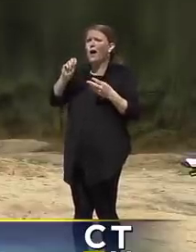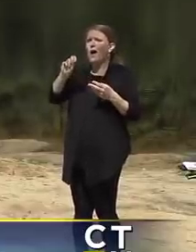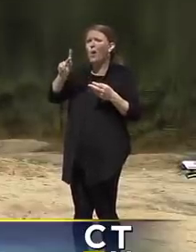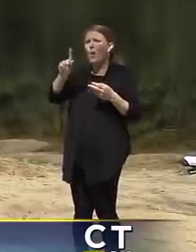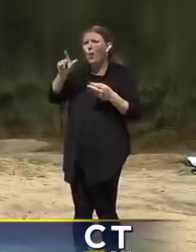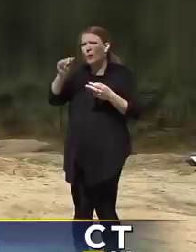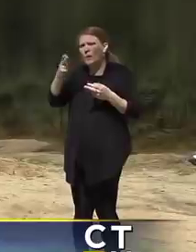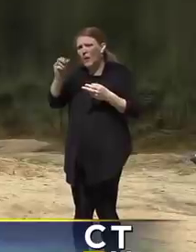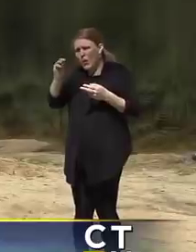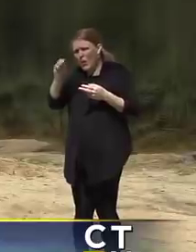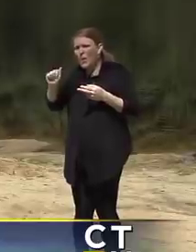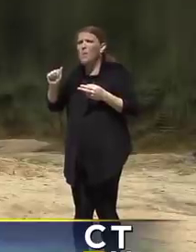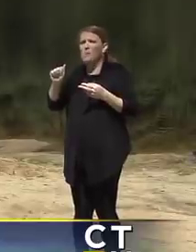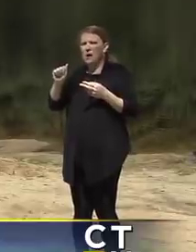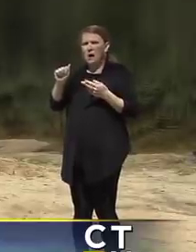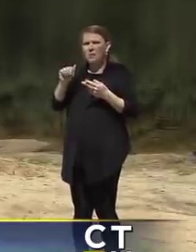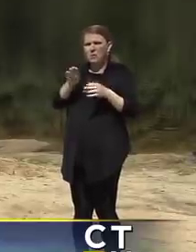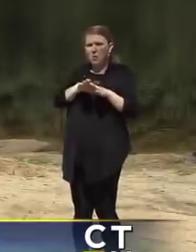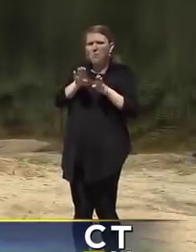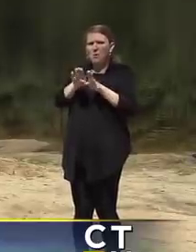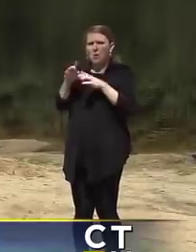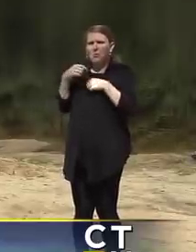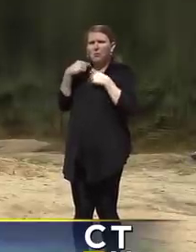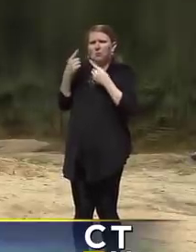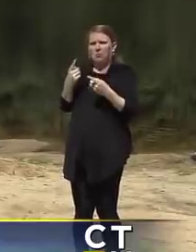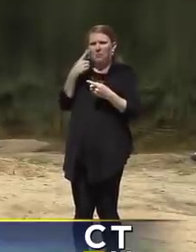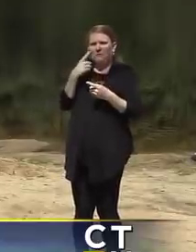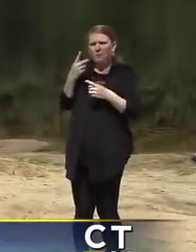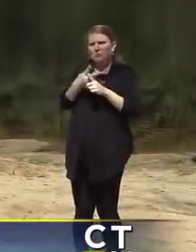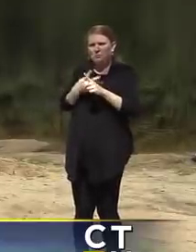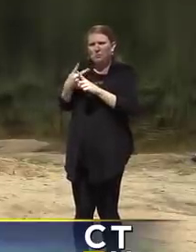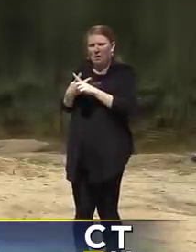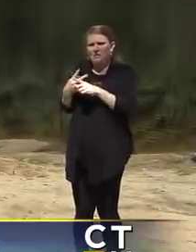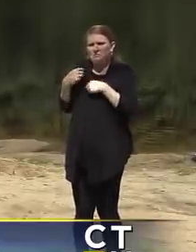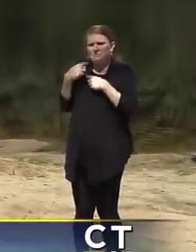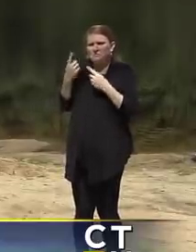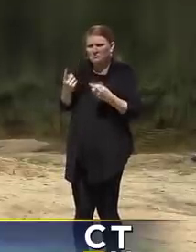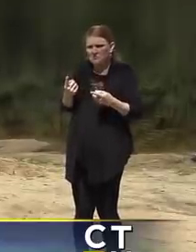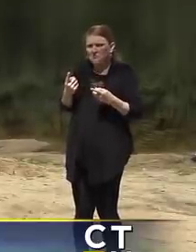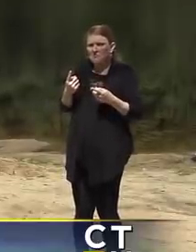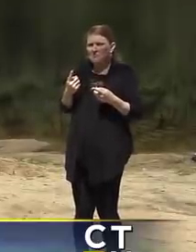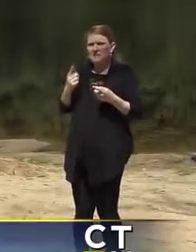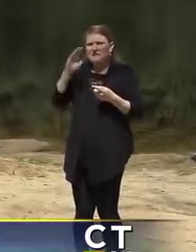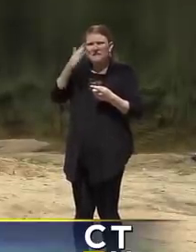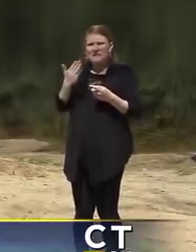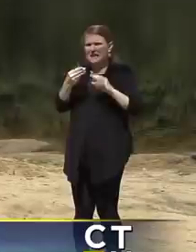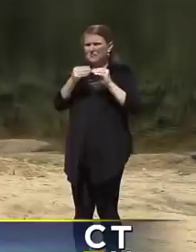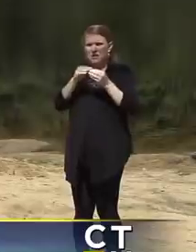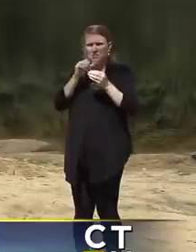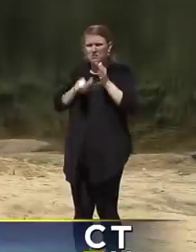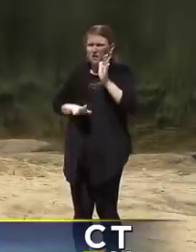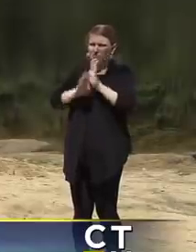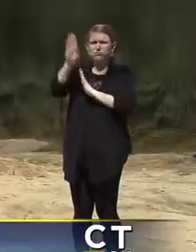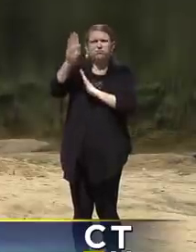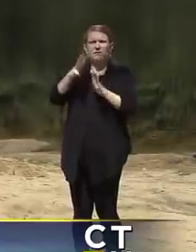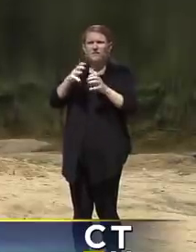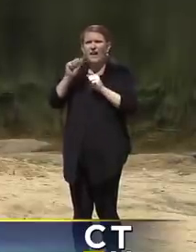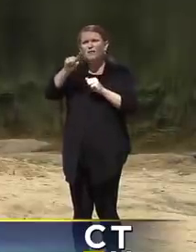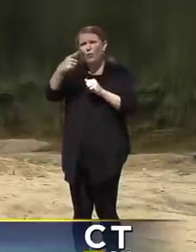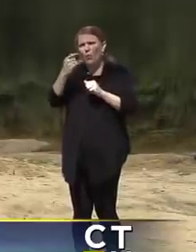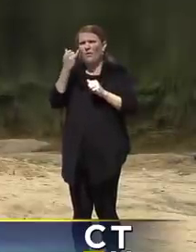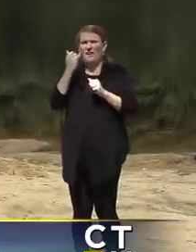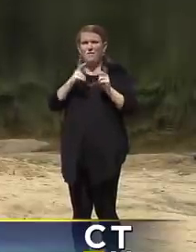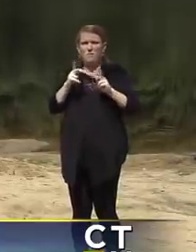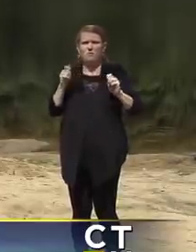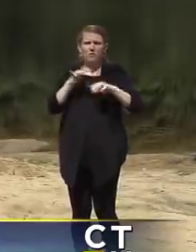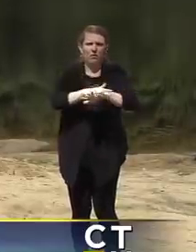around the reopening. There have been flare-ups, obviously, in congregate settings. I've had in my mind, and working with our team, let's at least